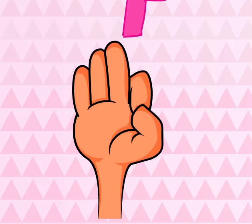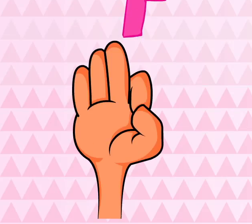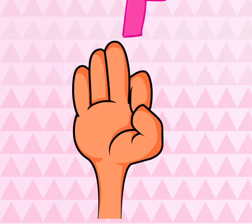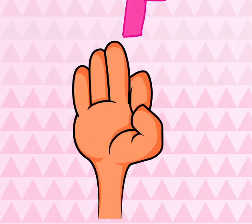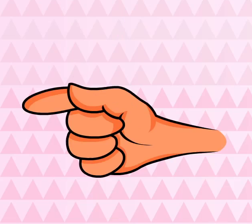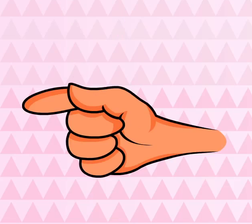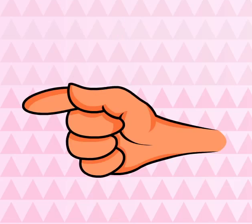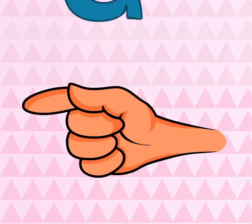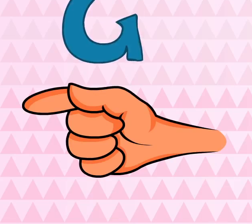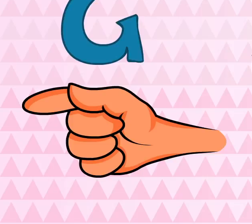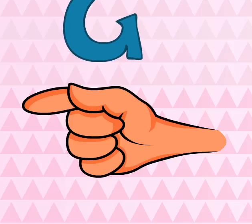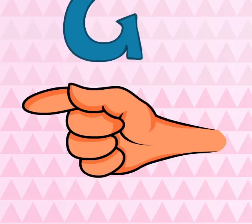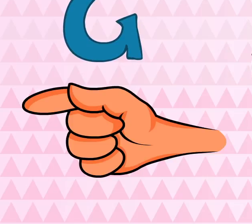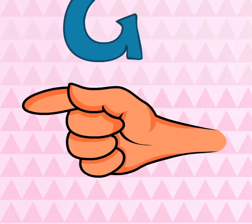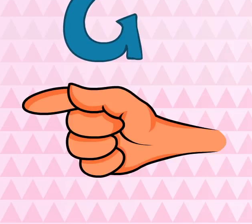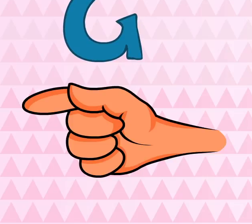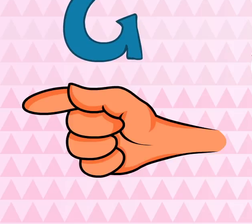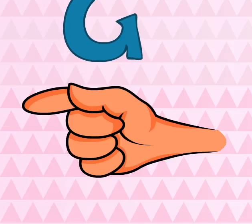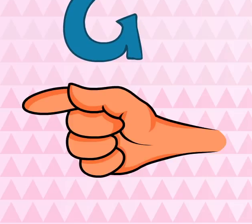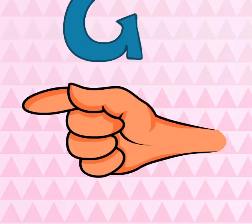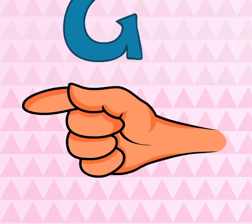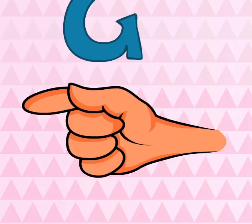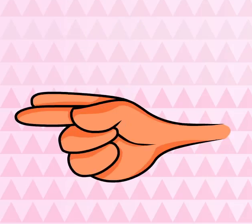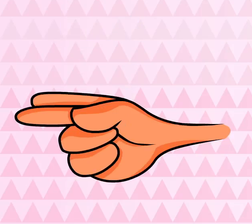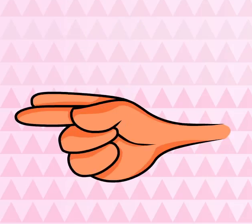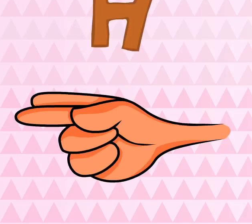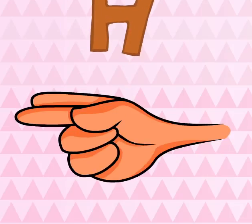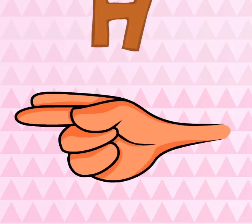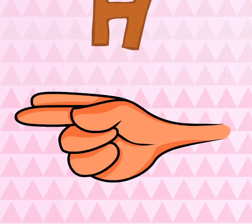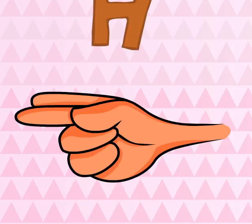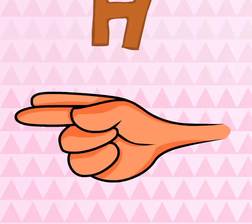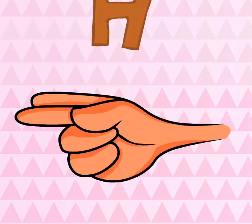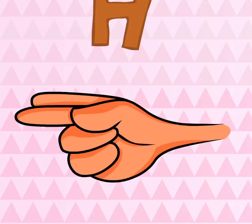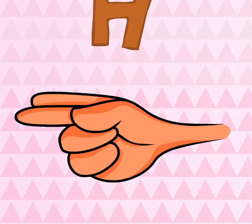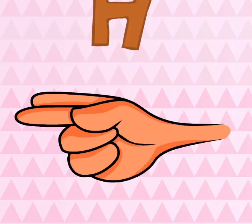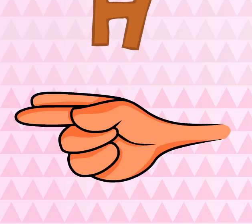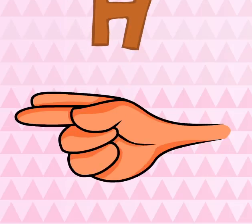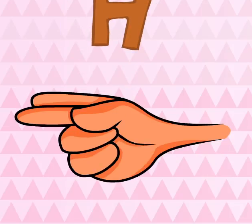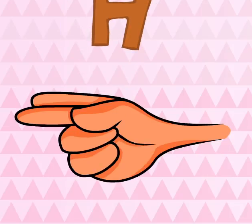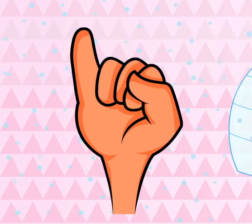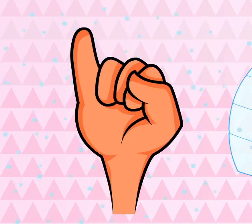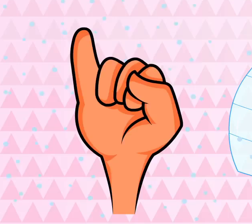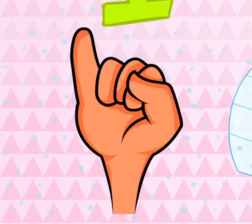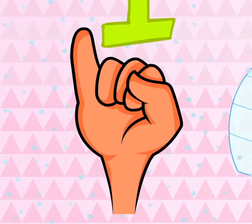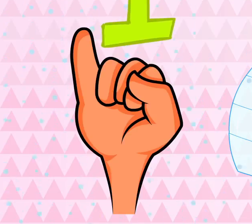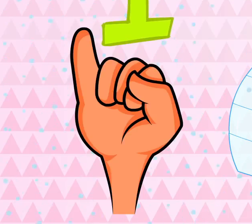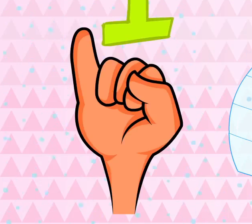G for Gorilla H for Hat I for Igloo